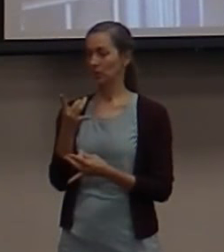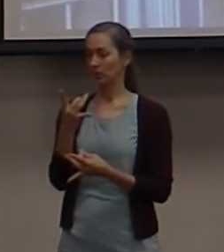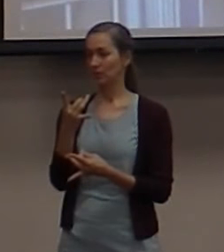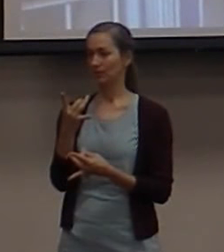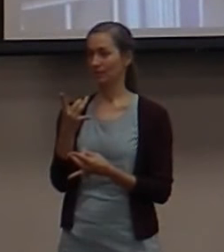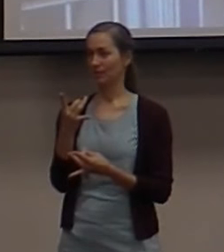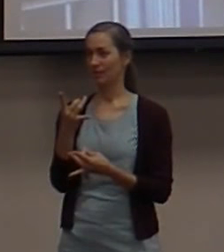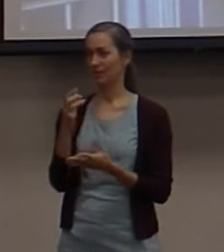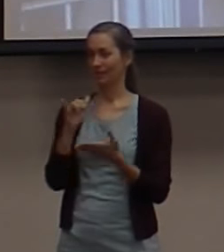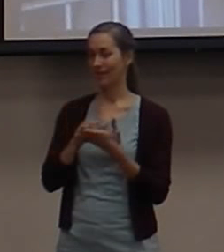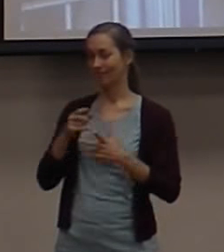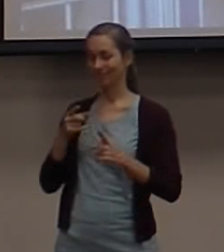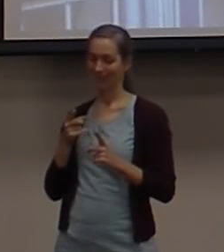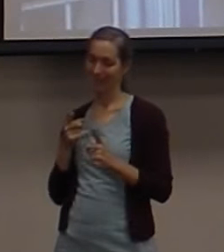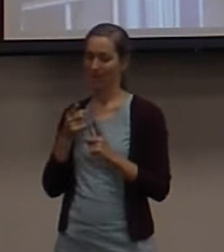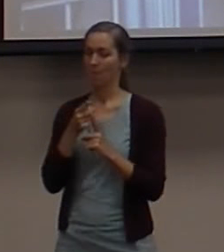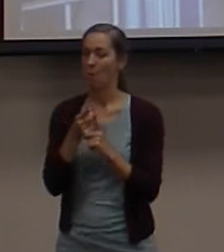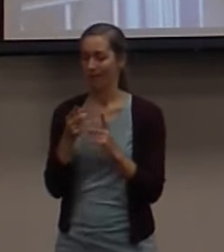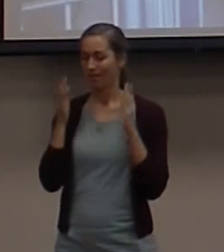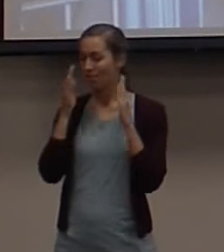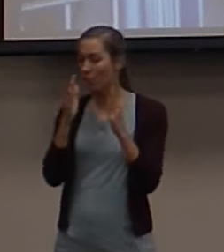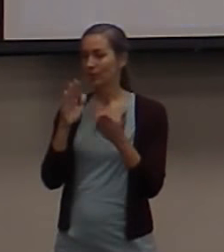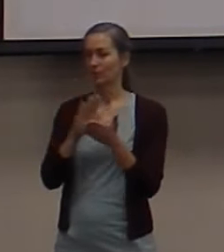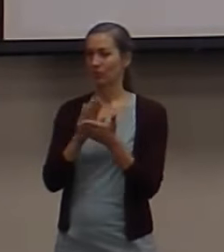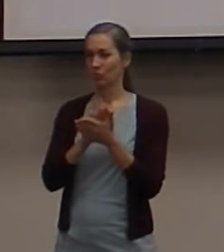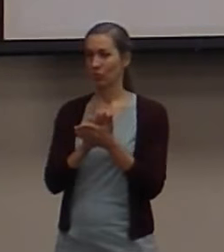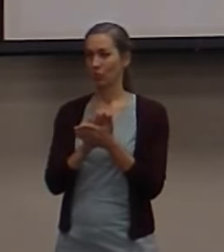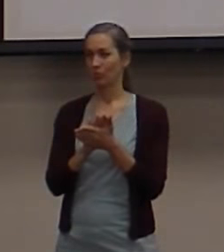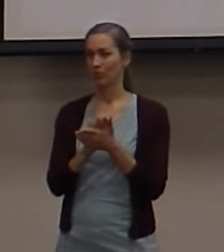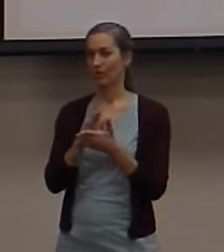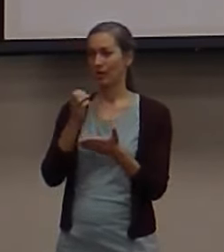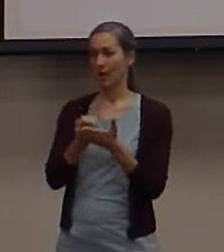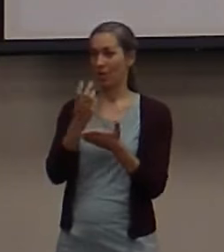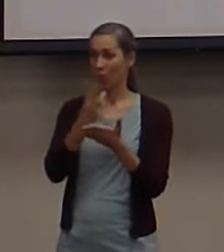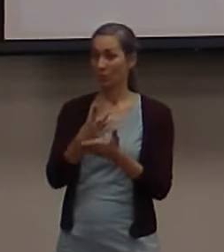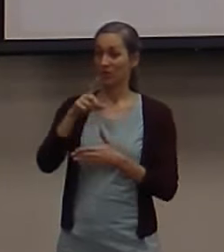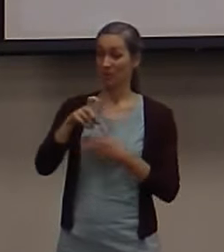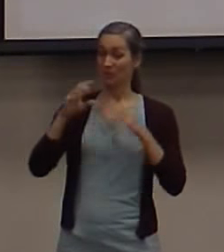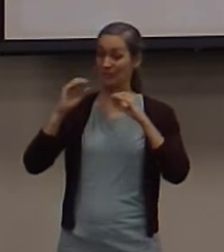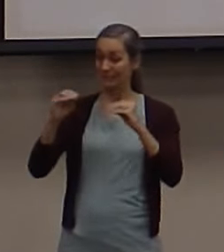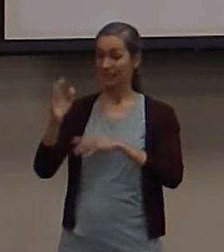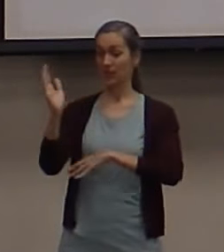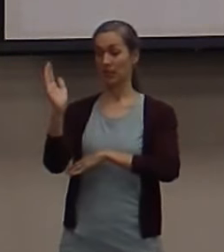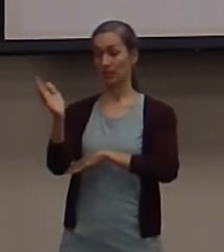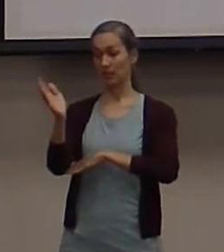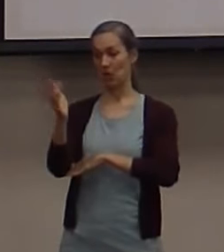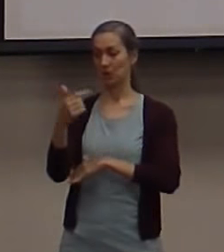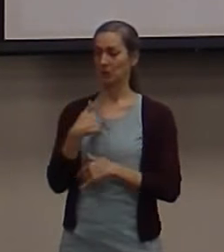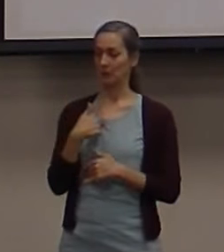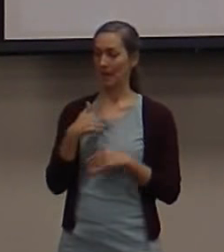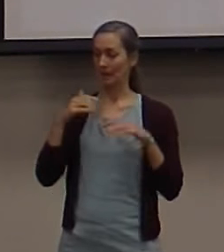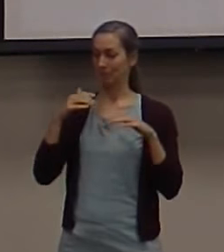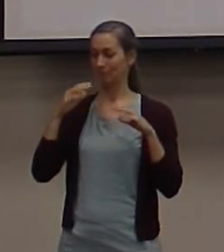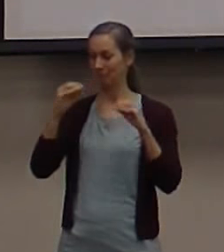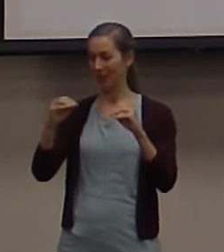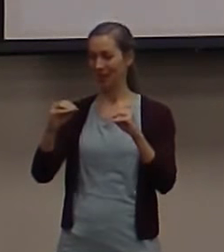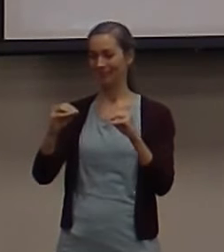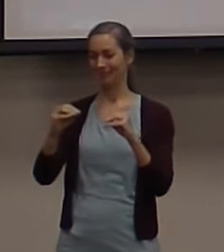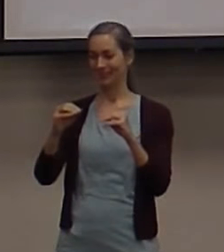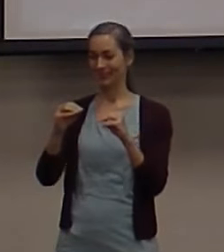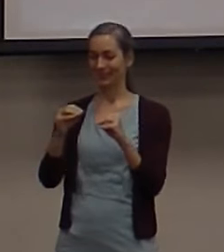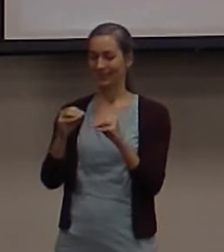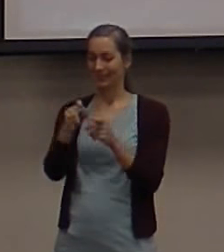the thrust of the school. So there was a seminar that Ed Wharton was supposed to teach, so I did the distinctive nature of the